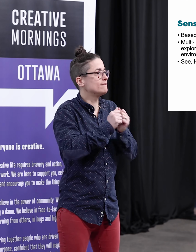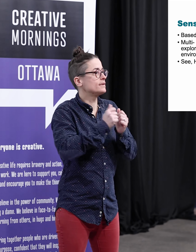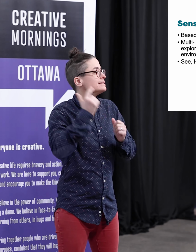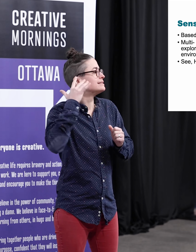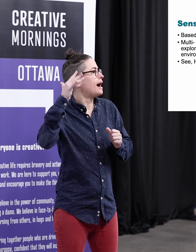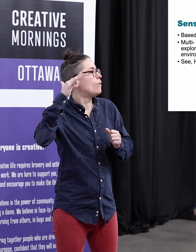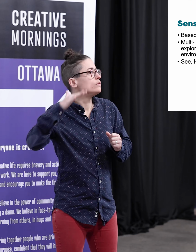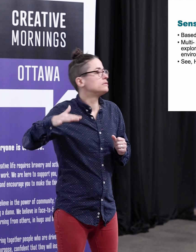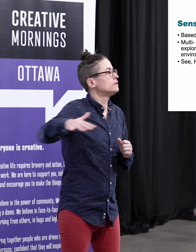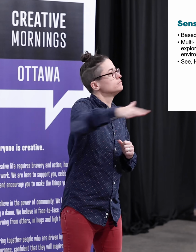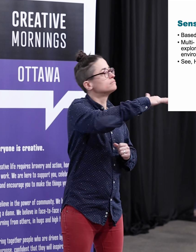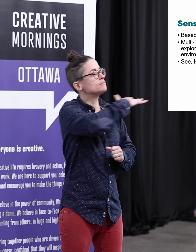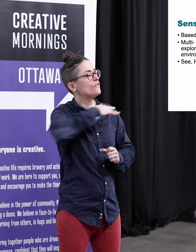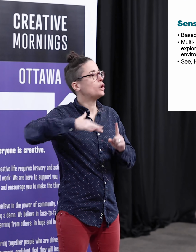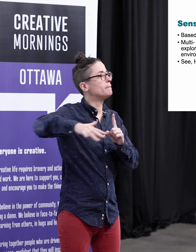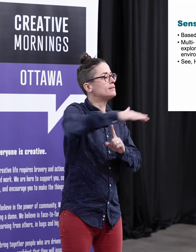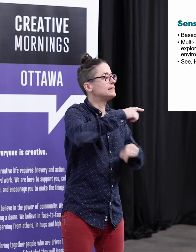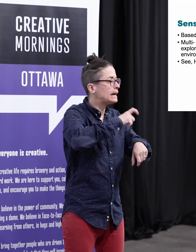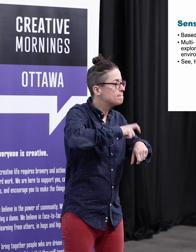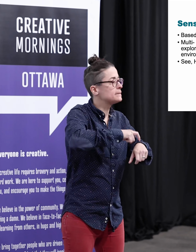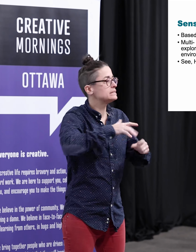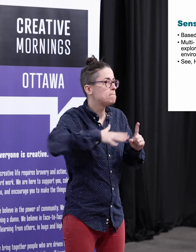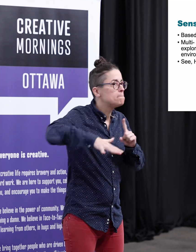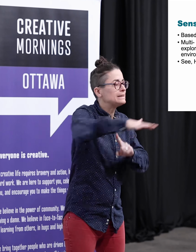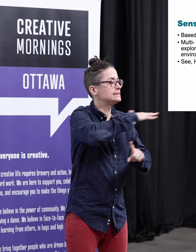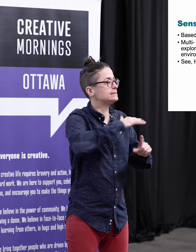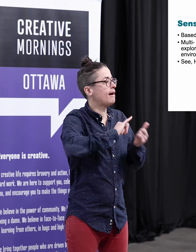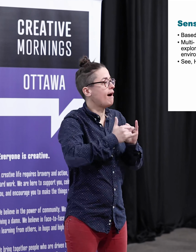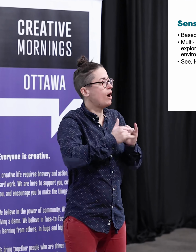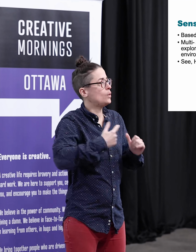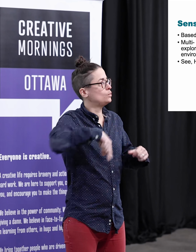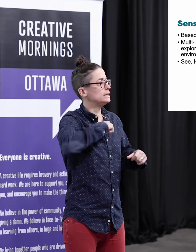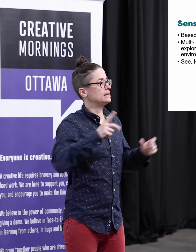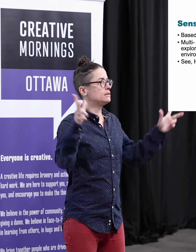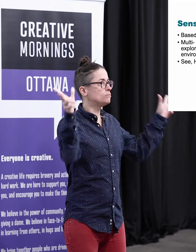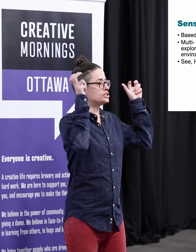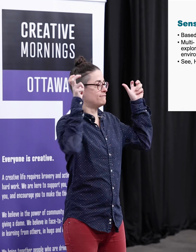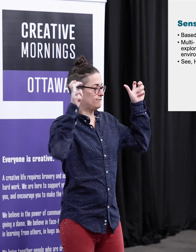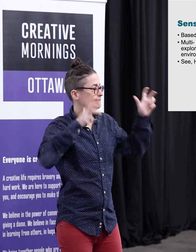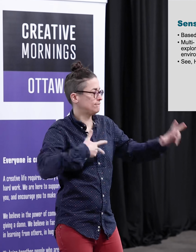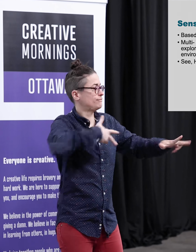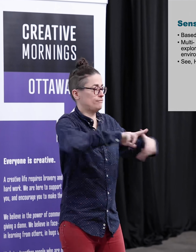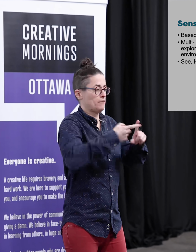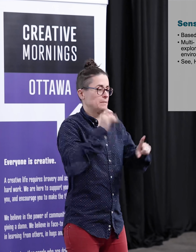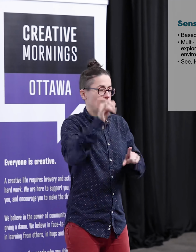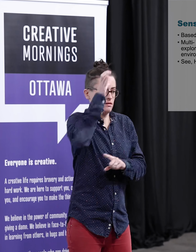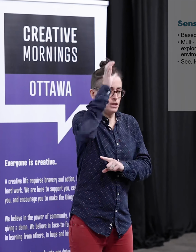of a particular time and place, and really being aware of one's